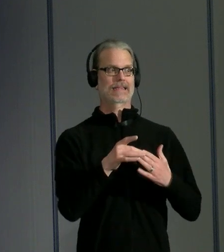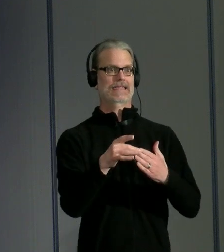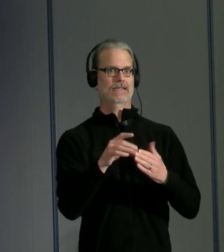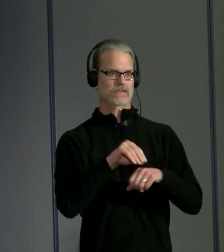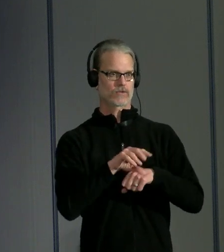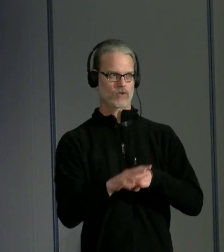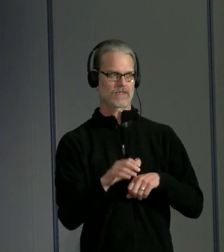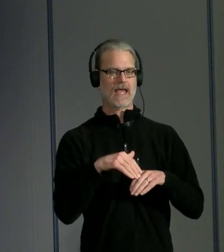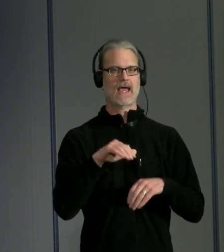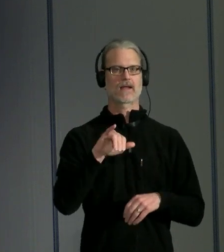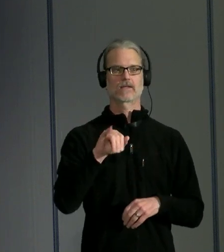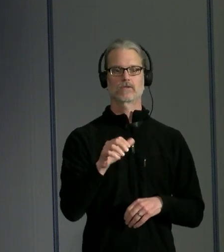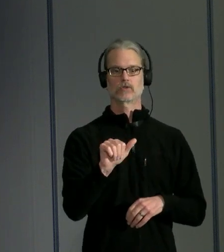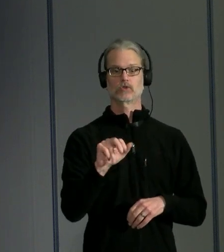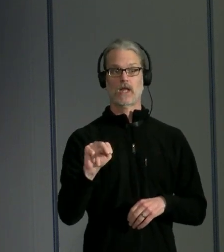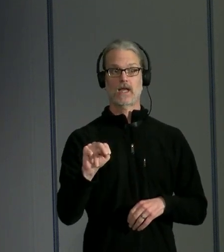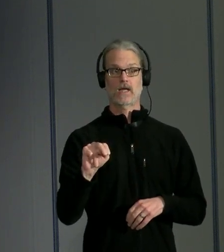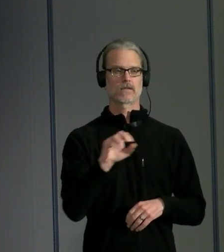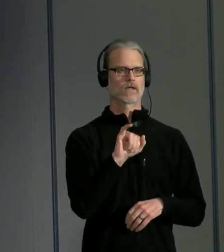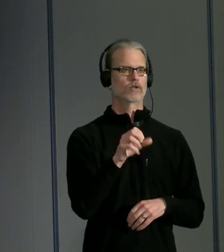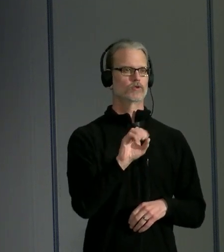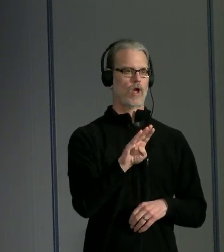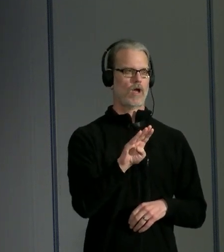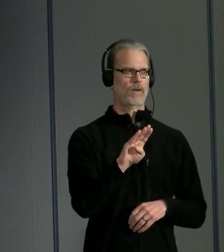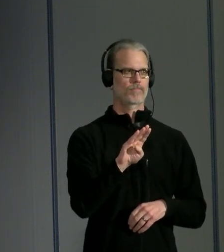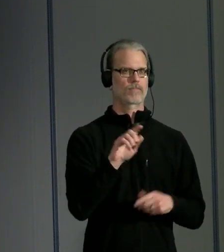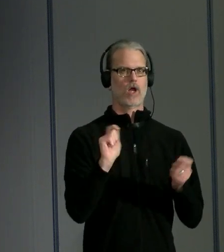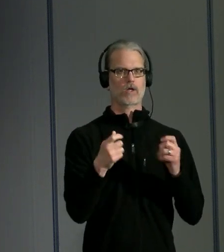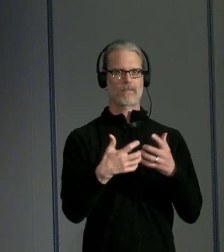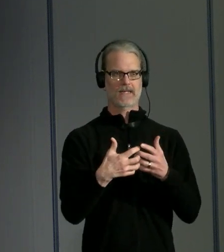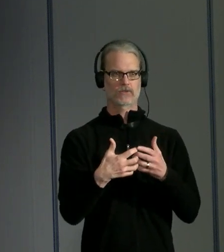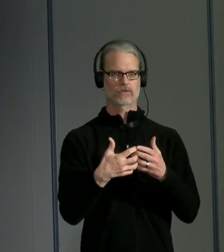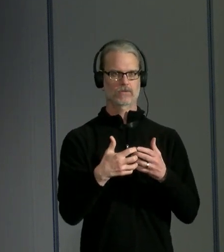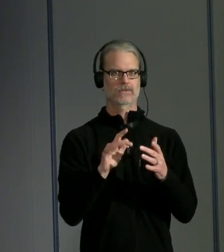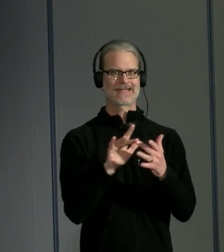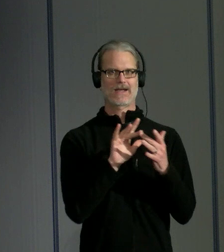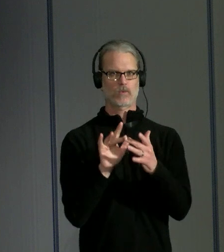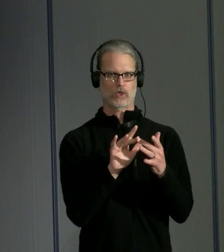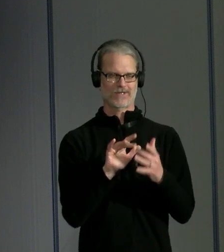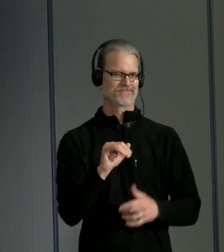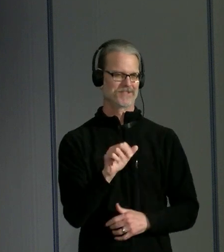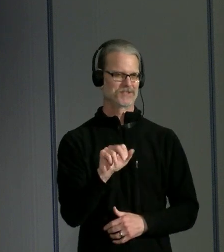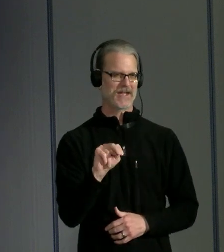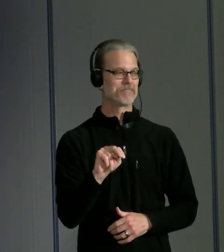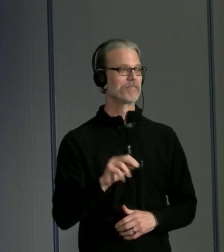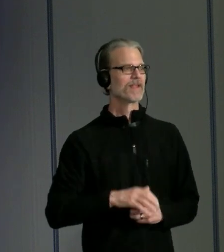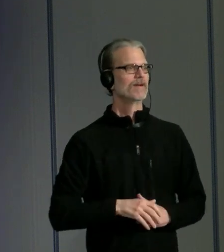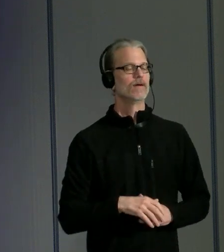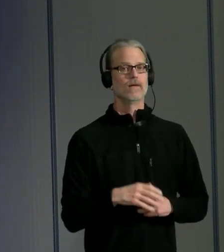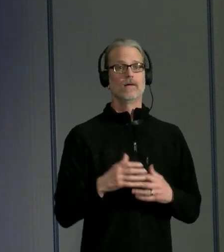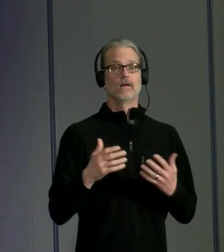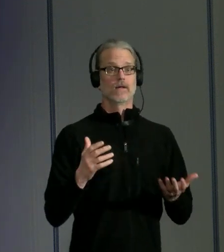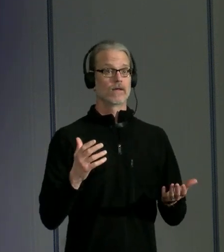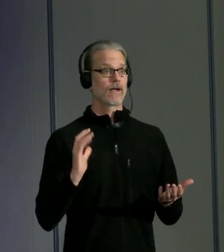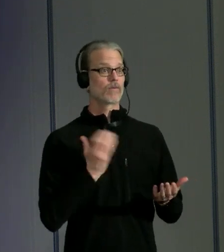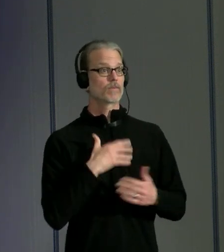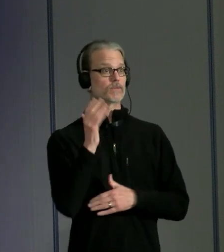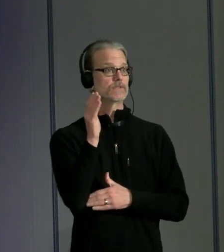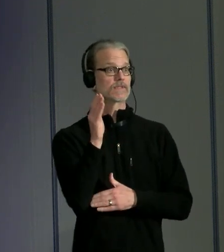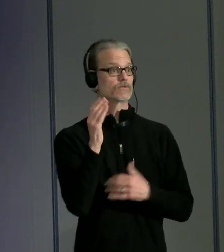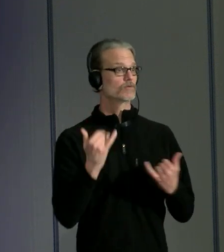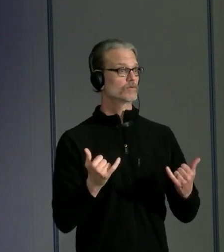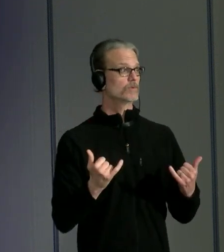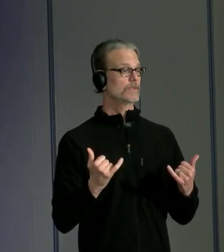Job Accommodation Network, or JAN, as many people know us. What you can expect for our presentation